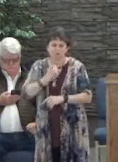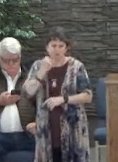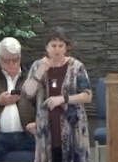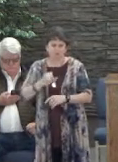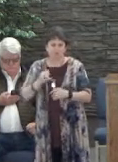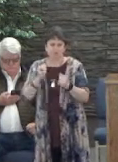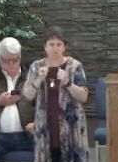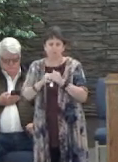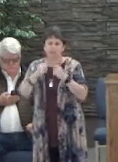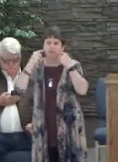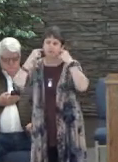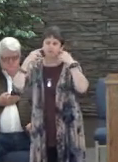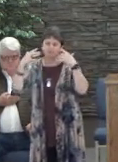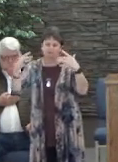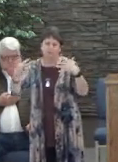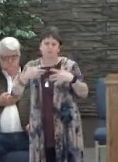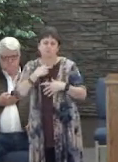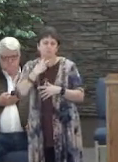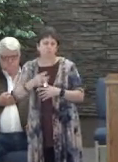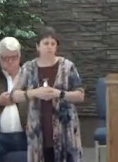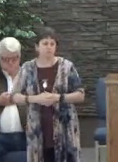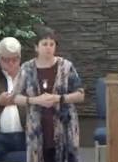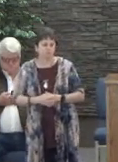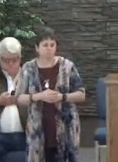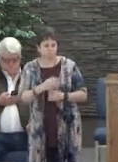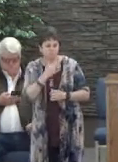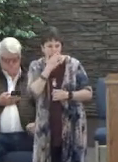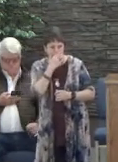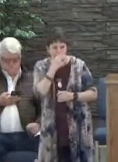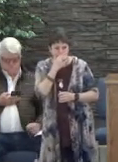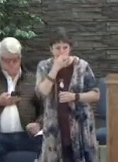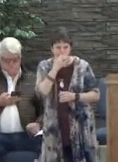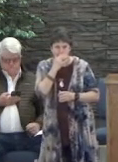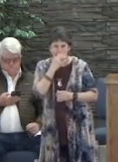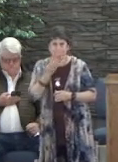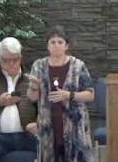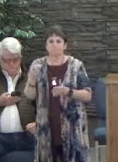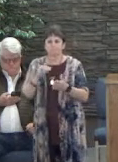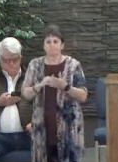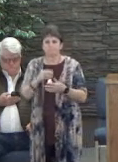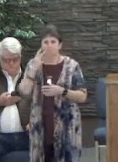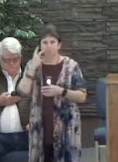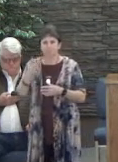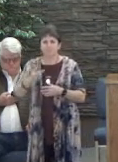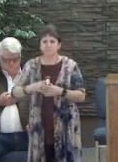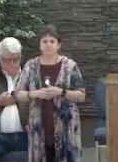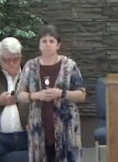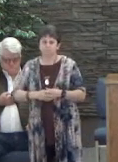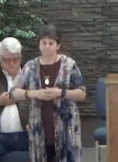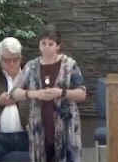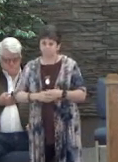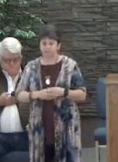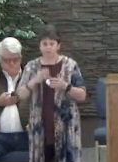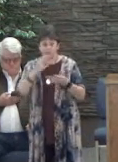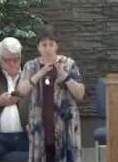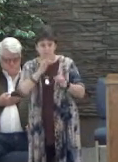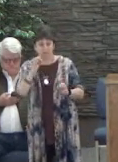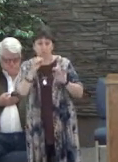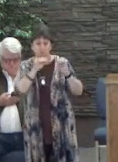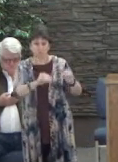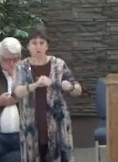a very loud voice. So what do we again see here in these verses? The Spirit came